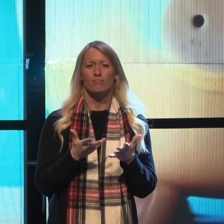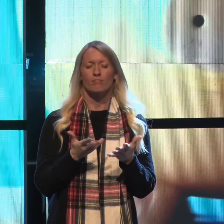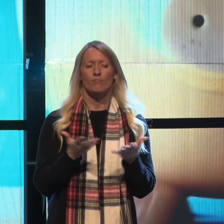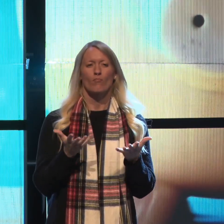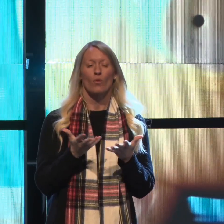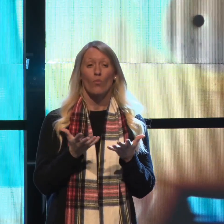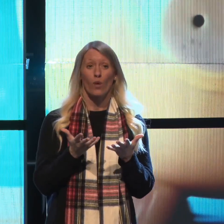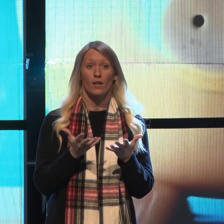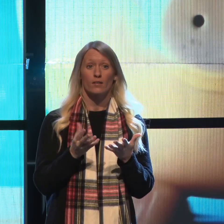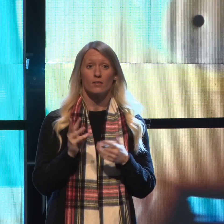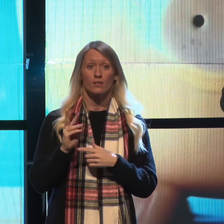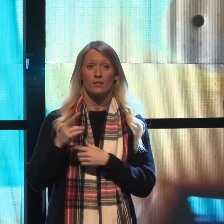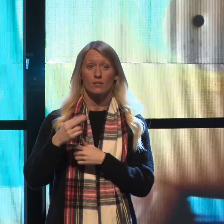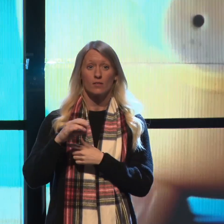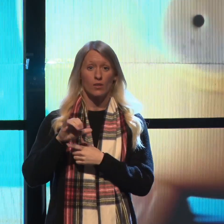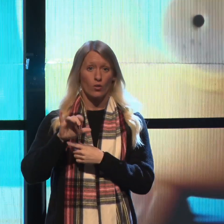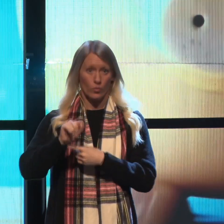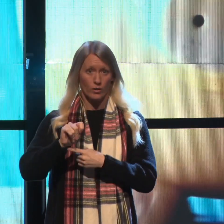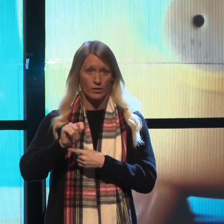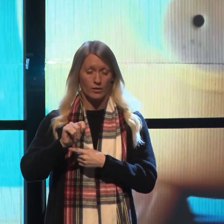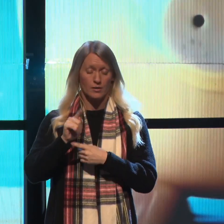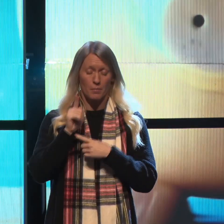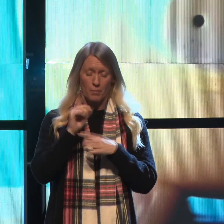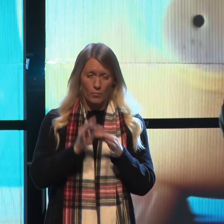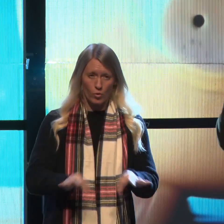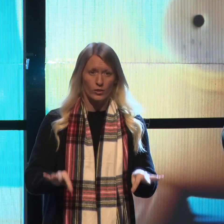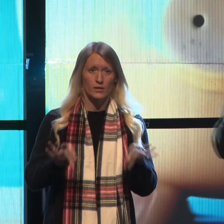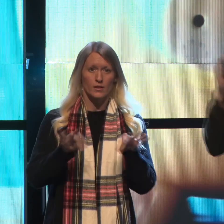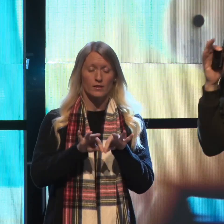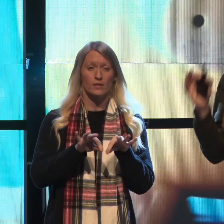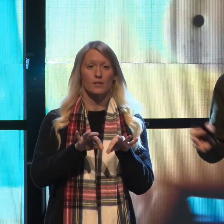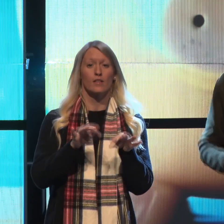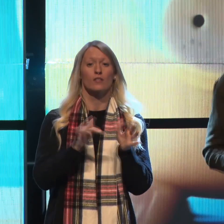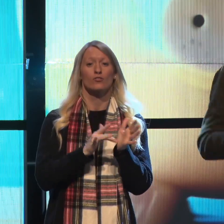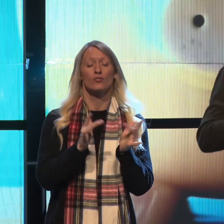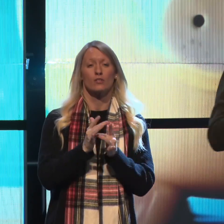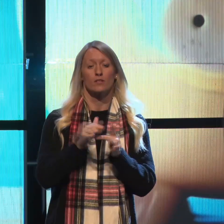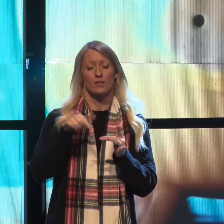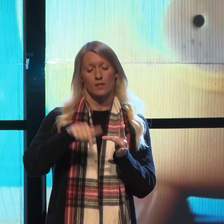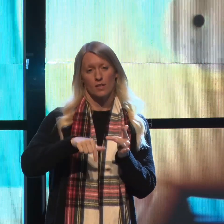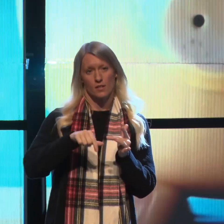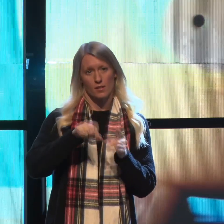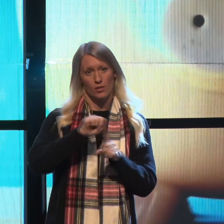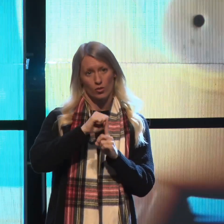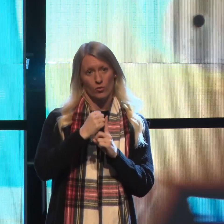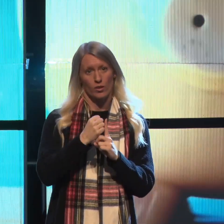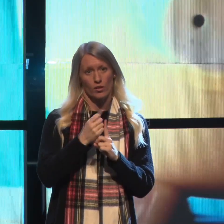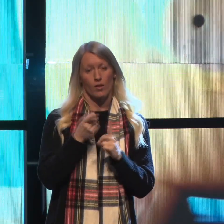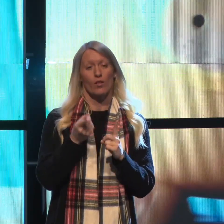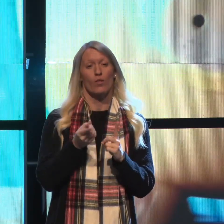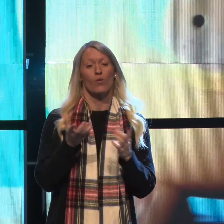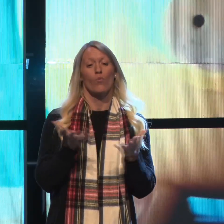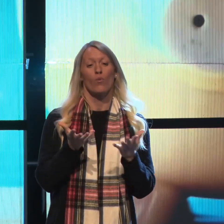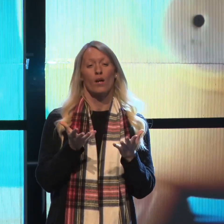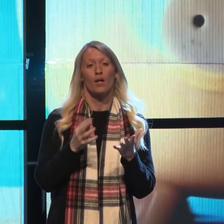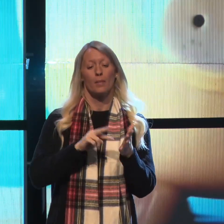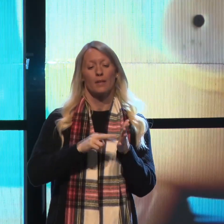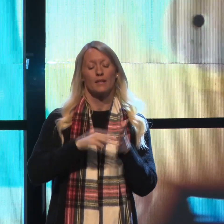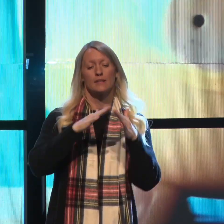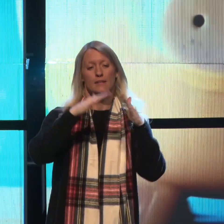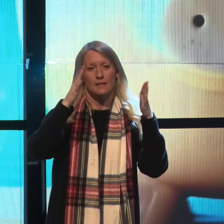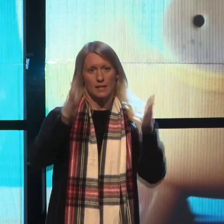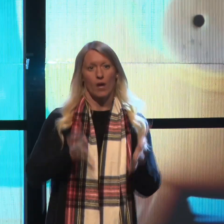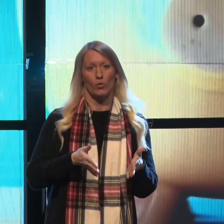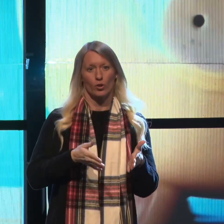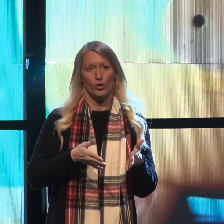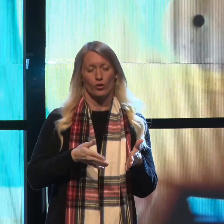is very important, right? In this statement, Jesus, the what is the tower. But what Jesus doesn't address, which I think is okay, because